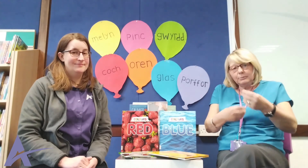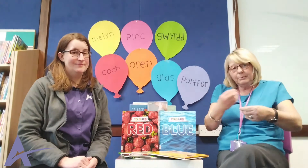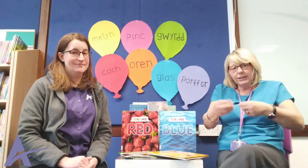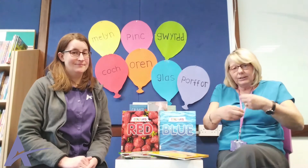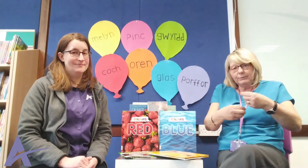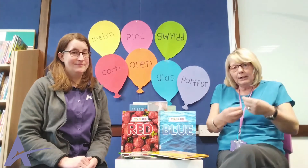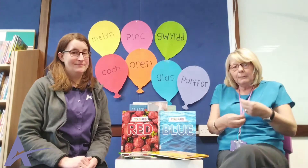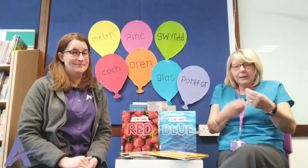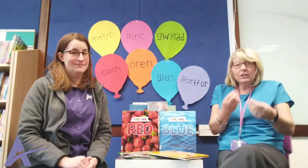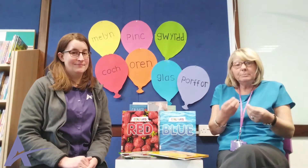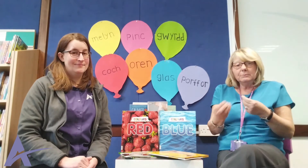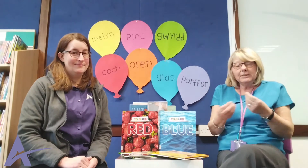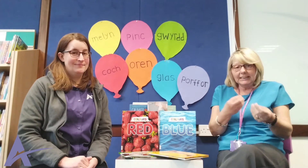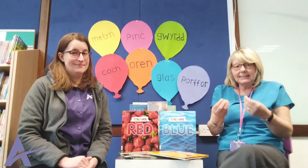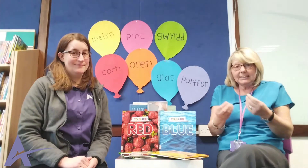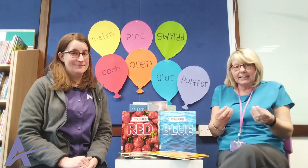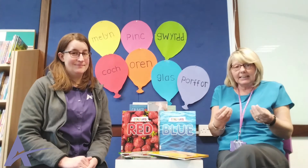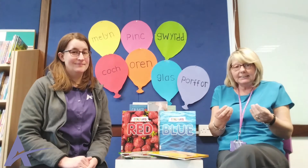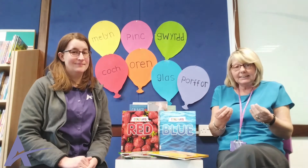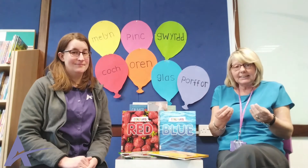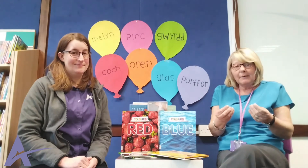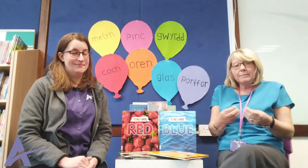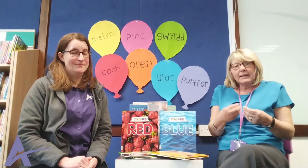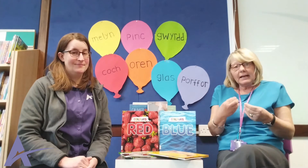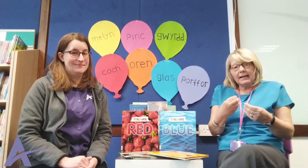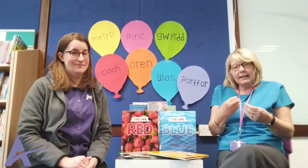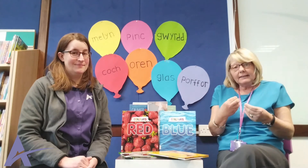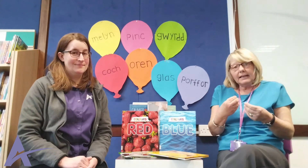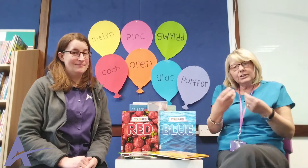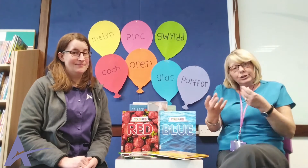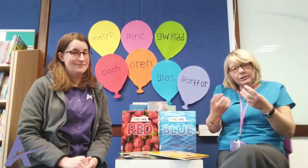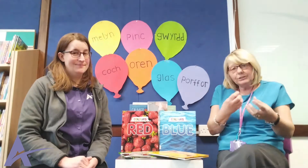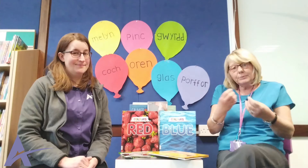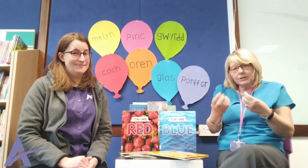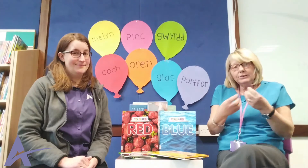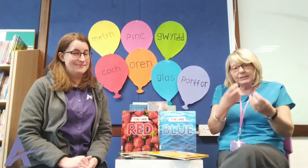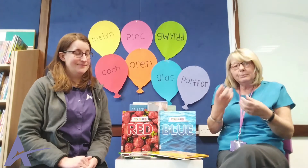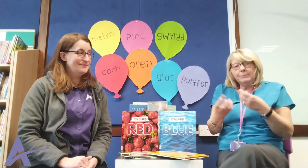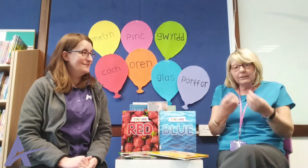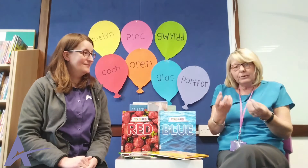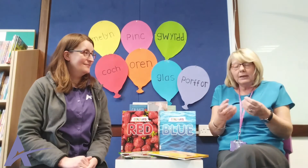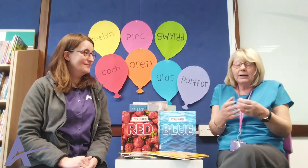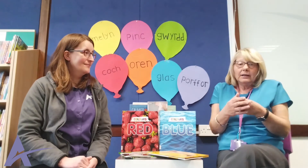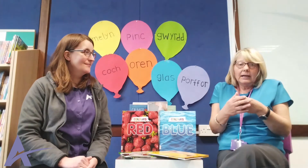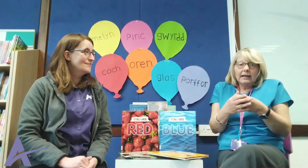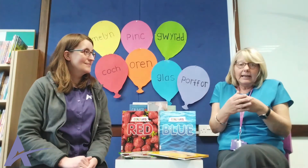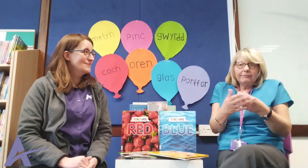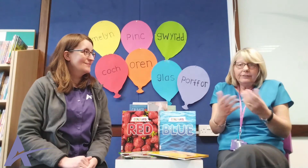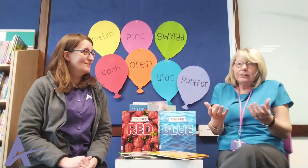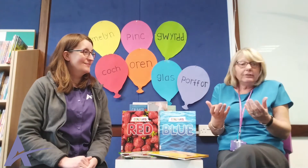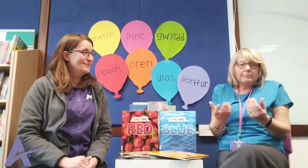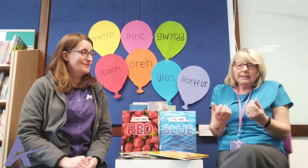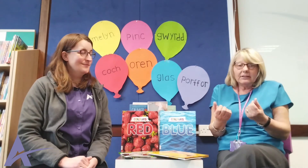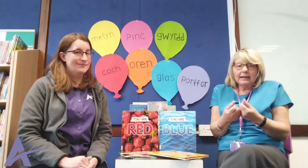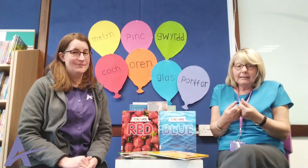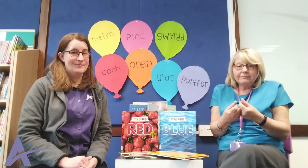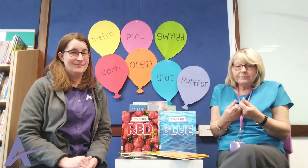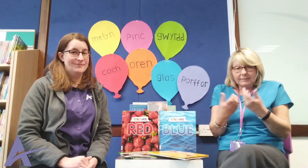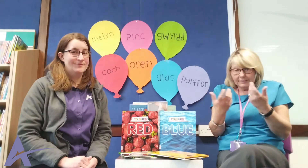you pick up some of these signs, and that your children will also pick up, even though they may not have the